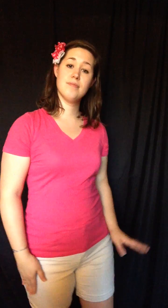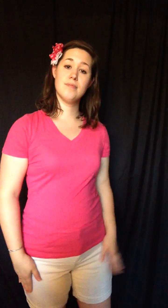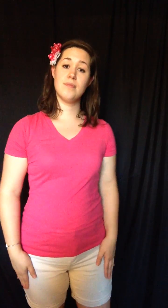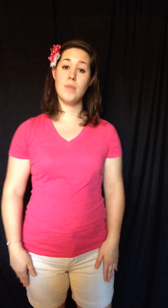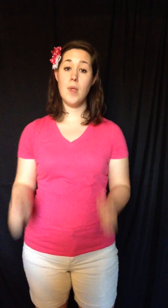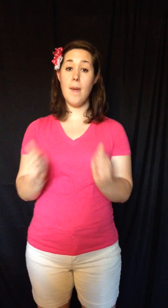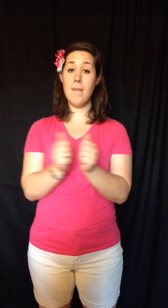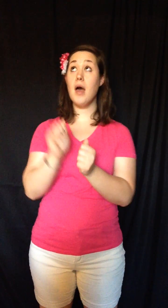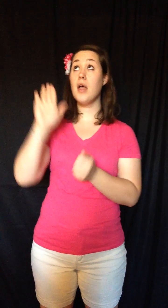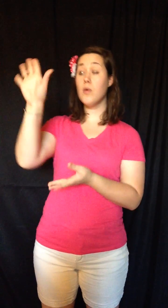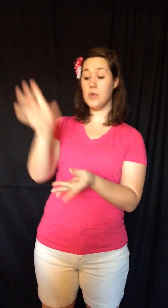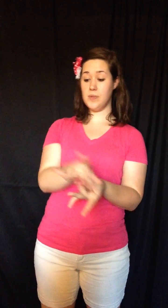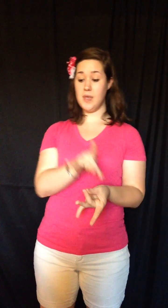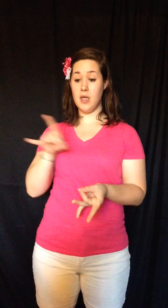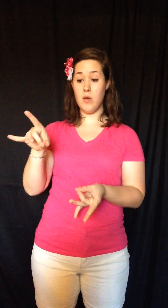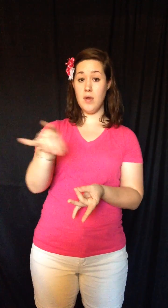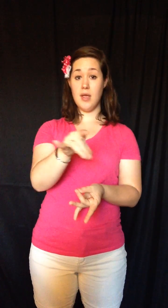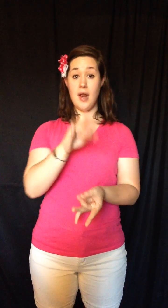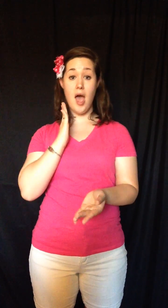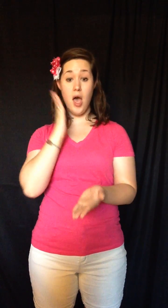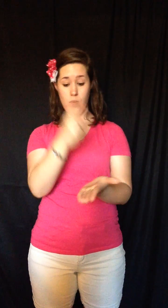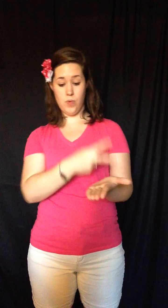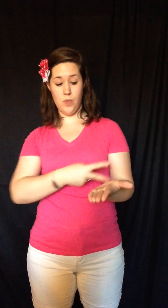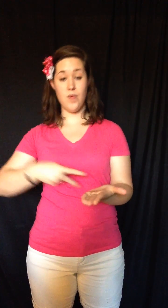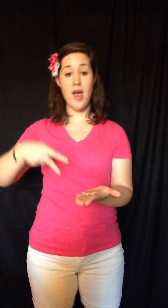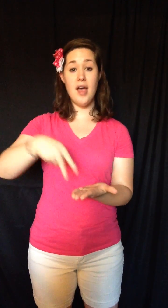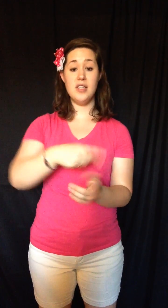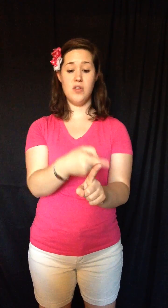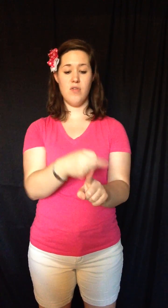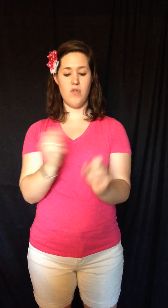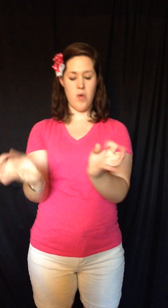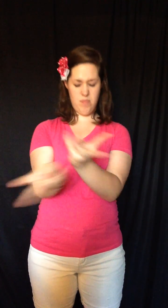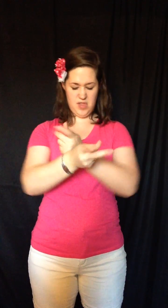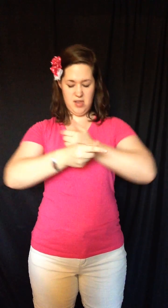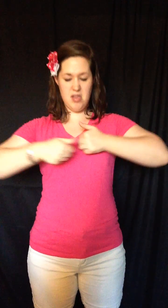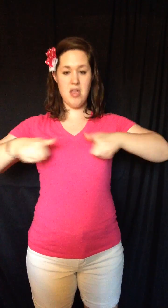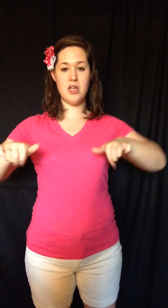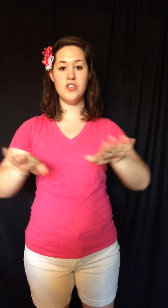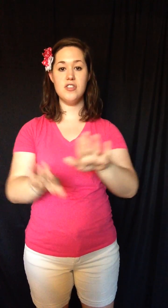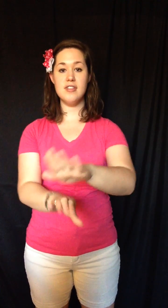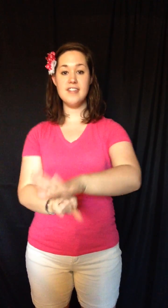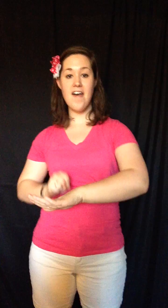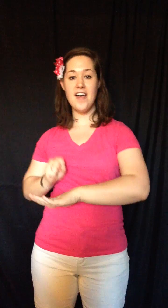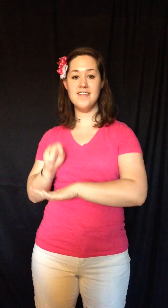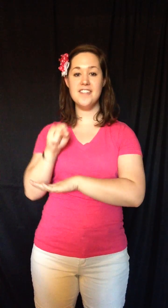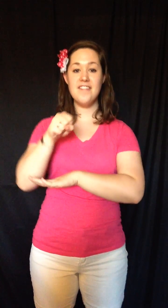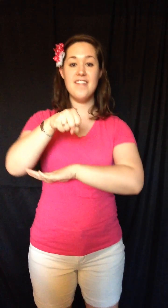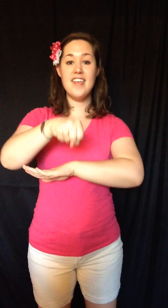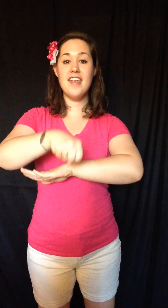By Your Spirit I will rise from the ashes of defeat